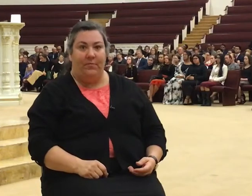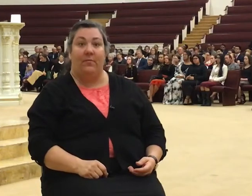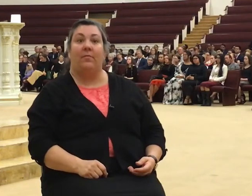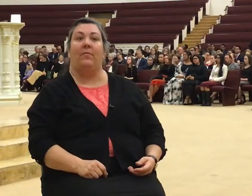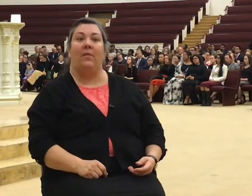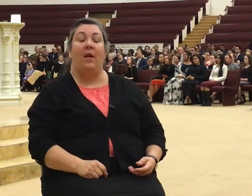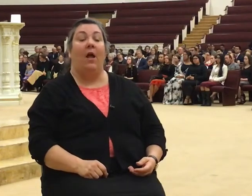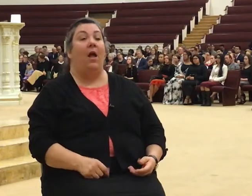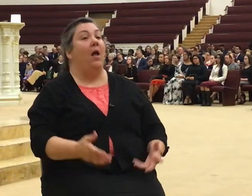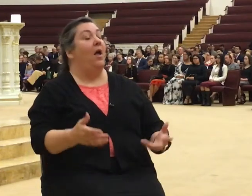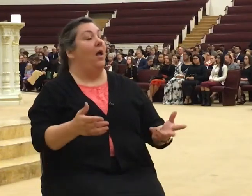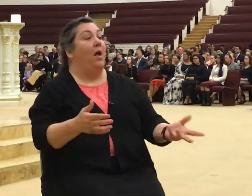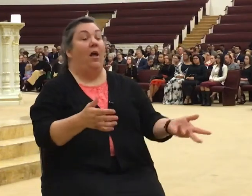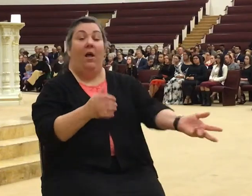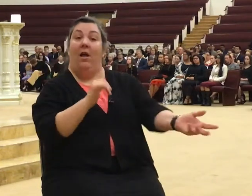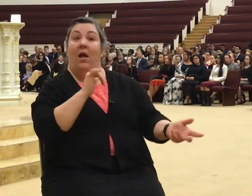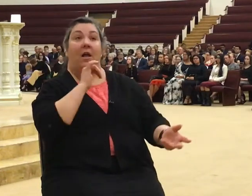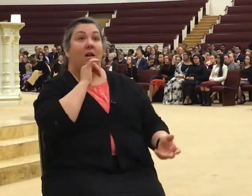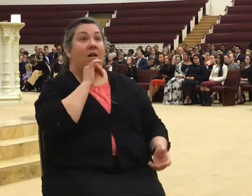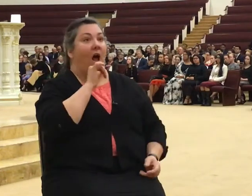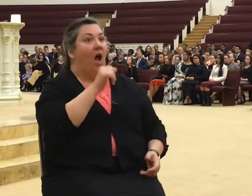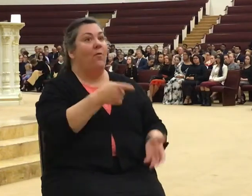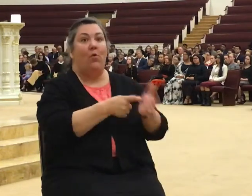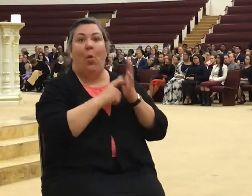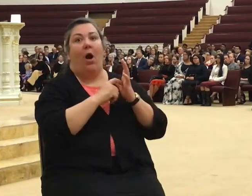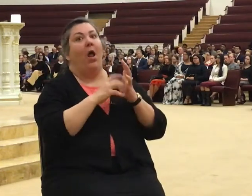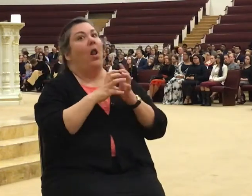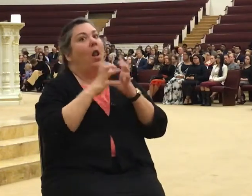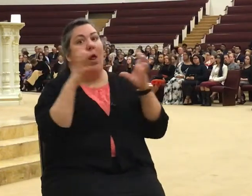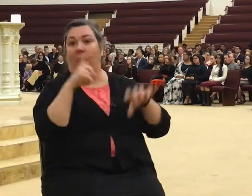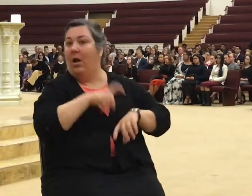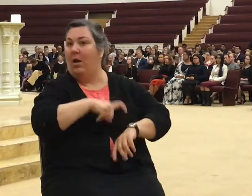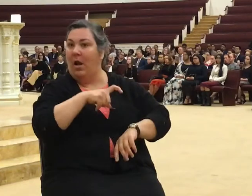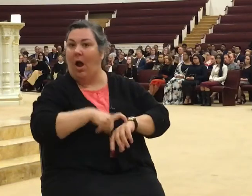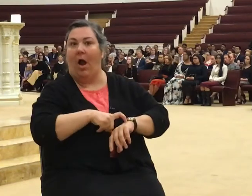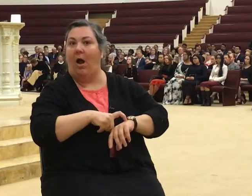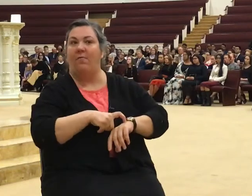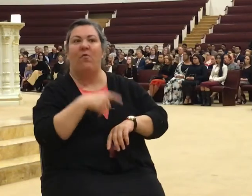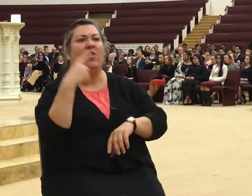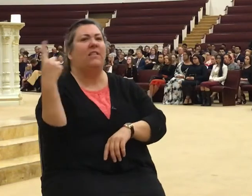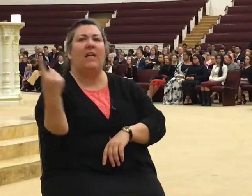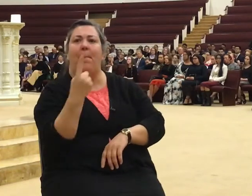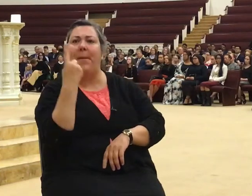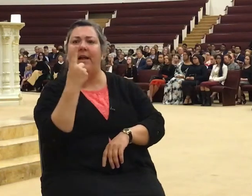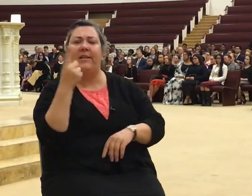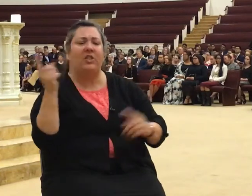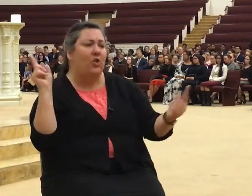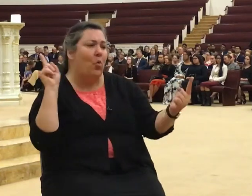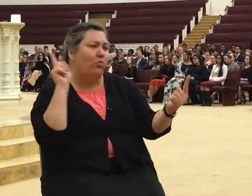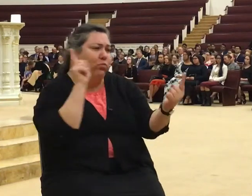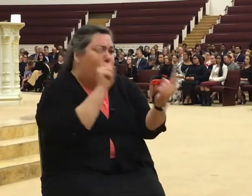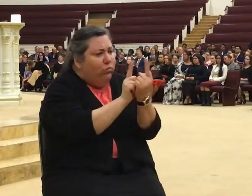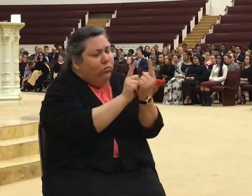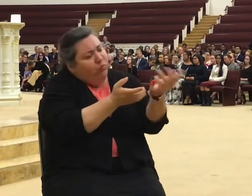And it wouldn't take very much time just to spend a little time with those